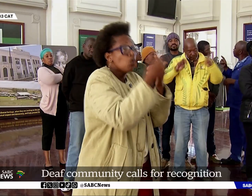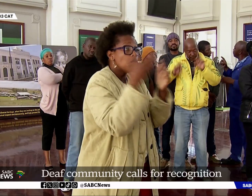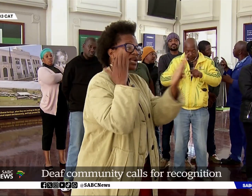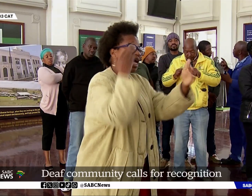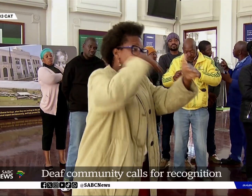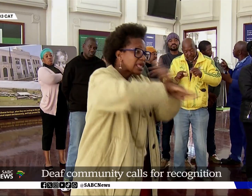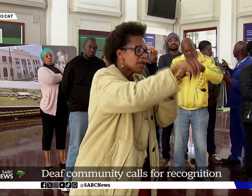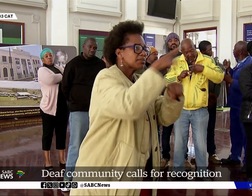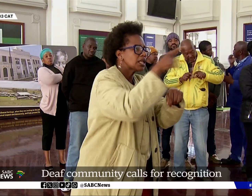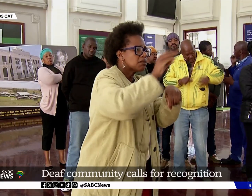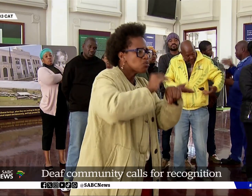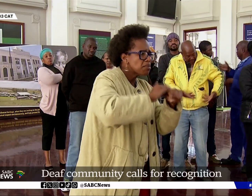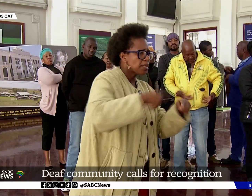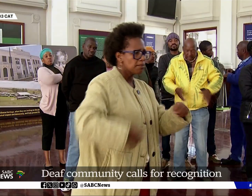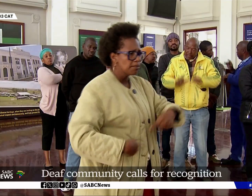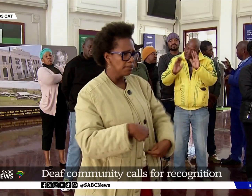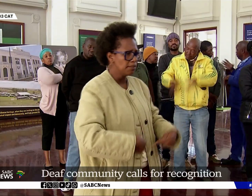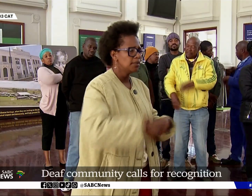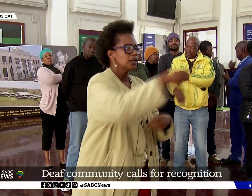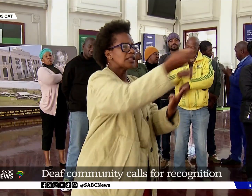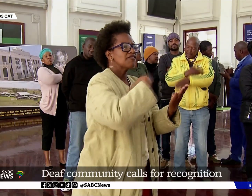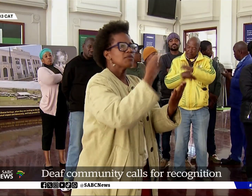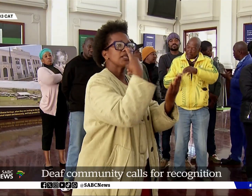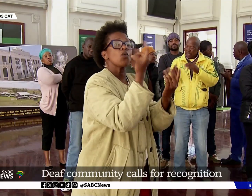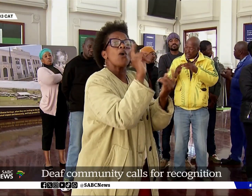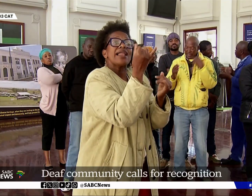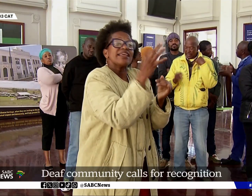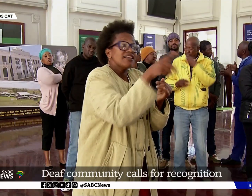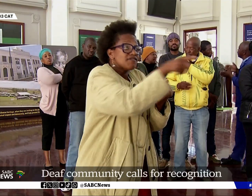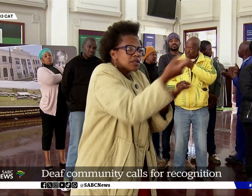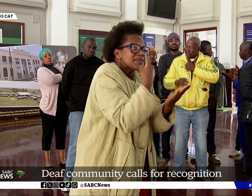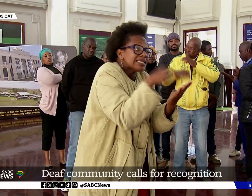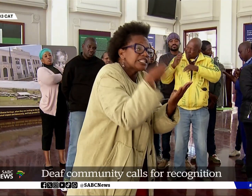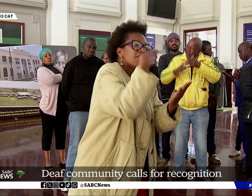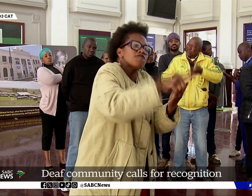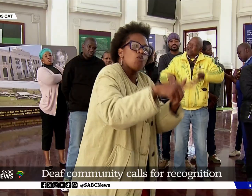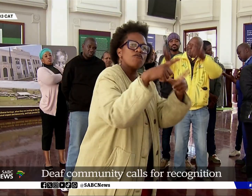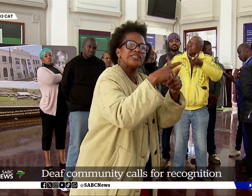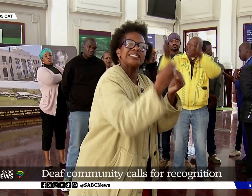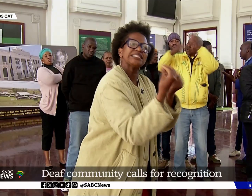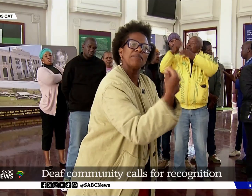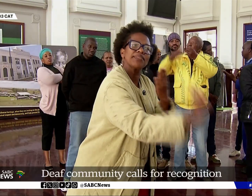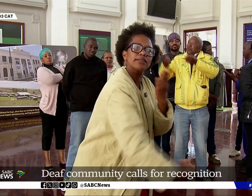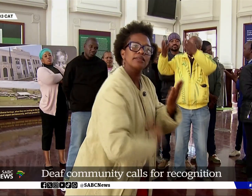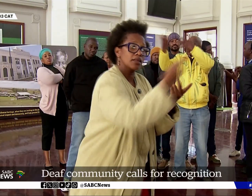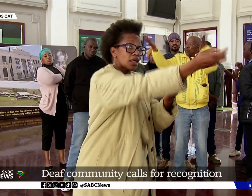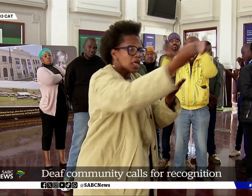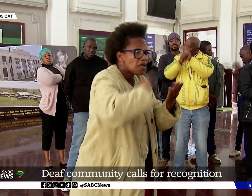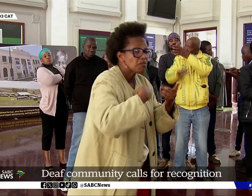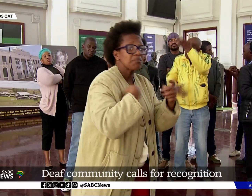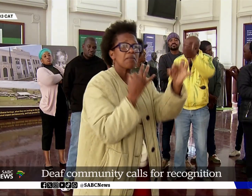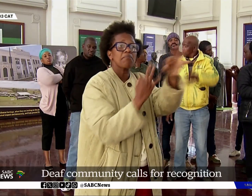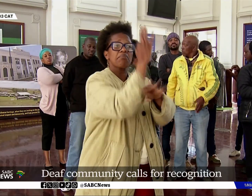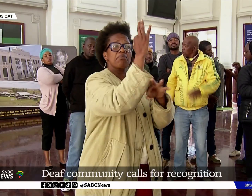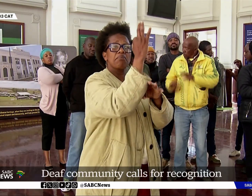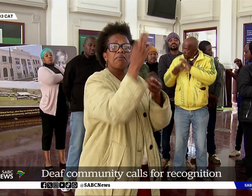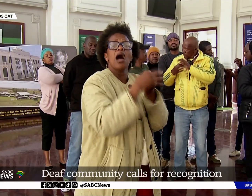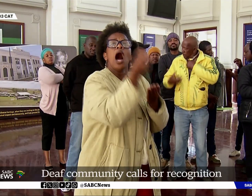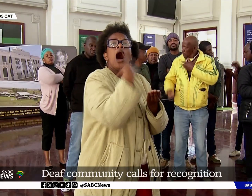there and wait for anyone to come and assist me. I'm sometimes given pills. Maybe the pills are